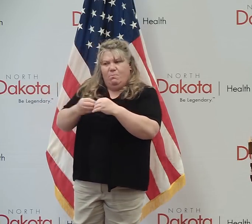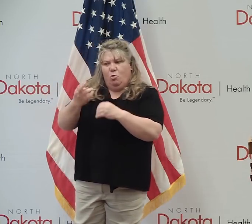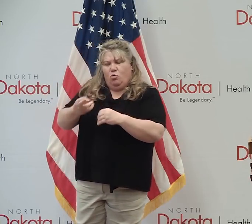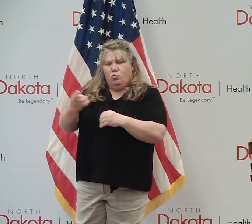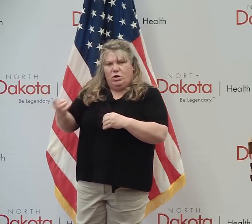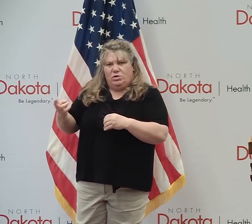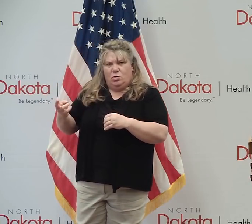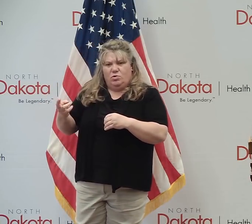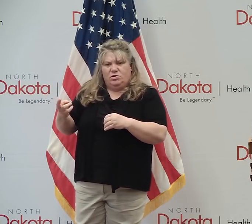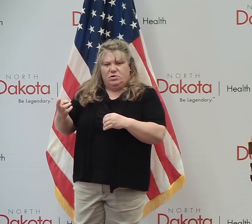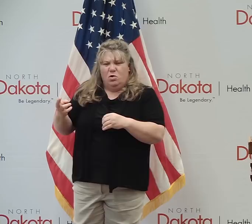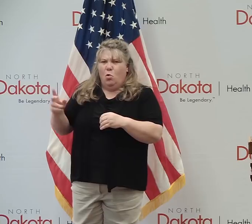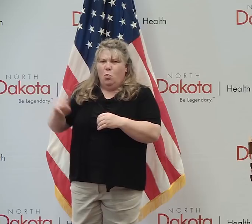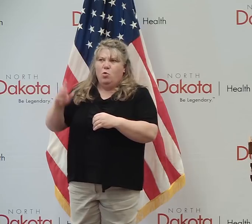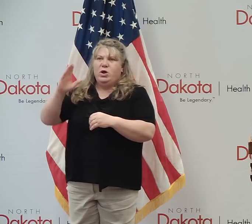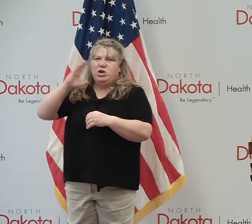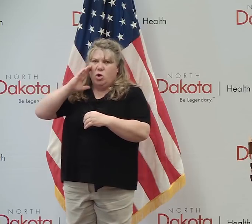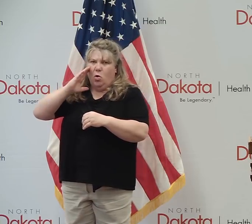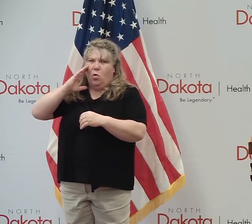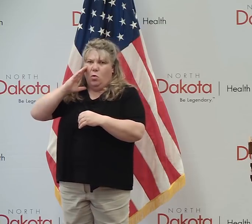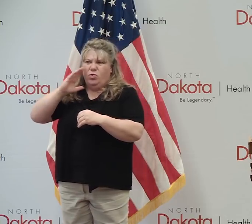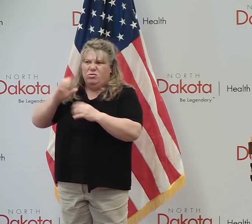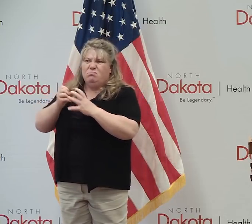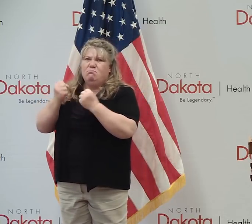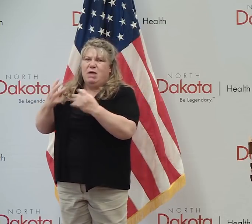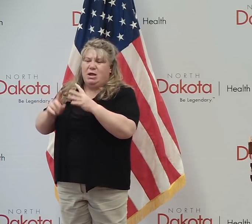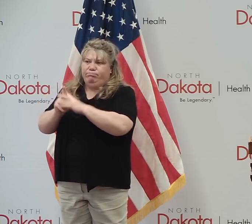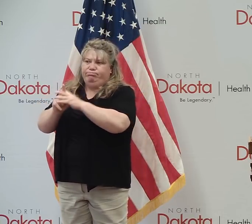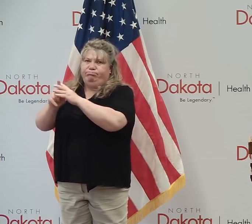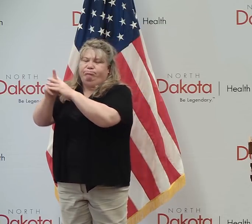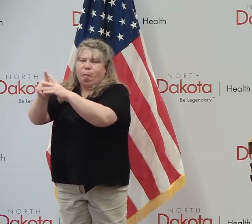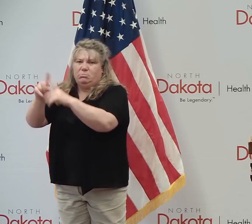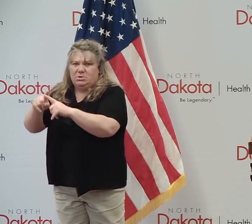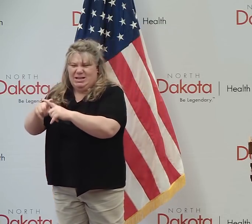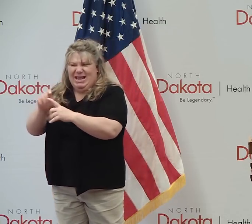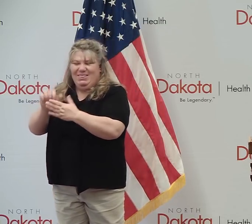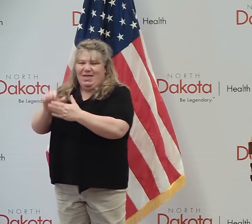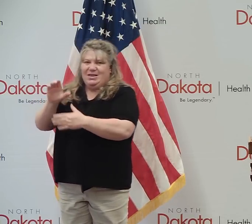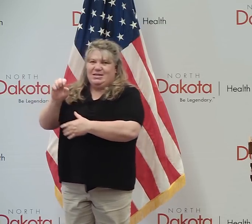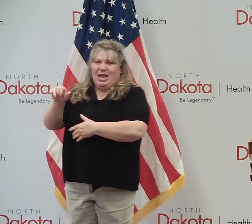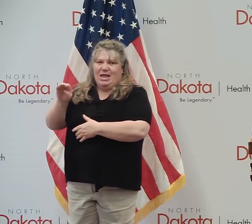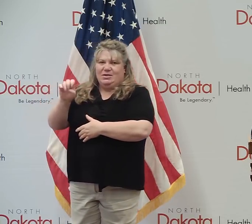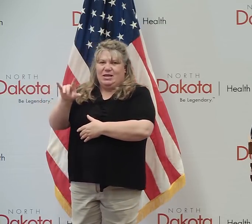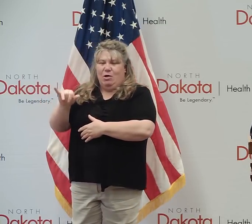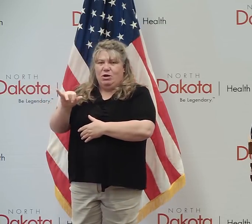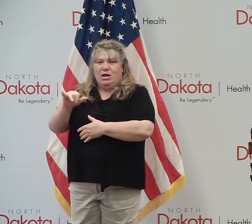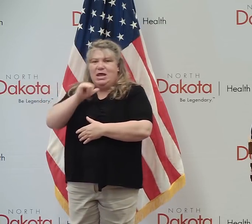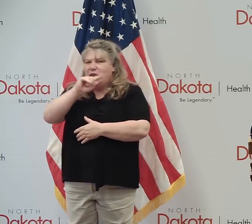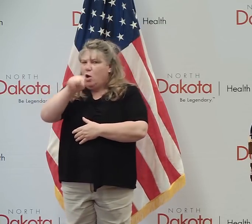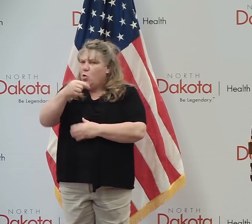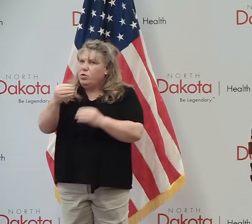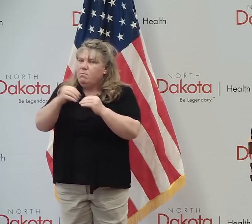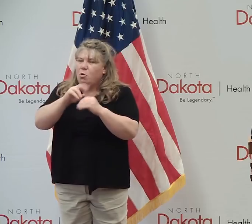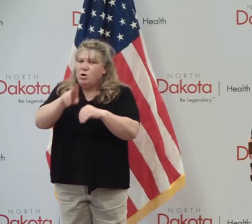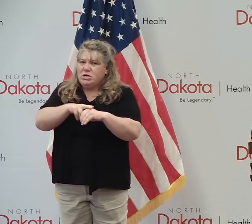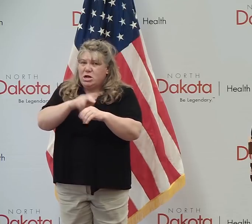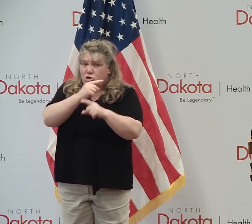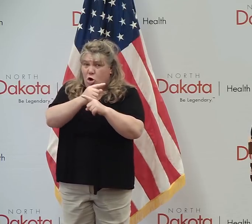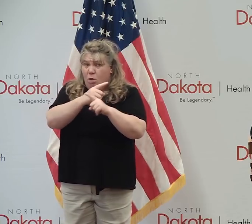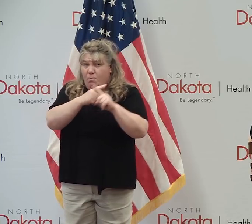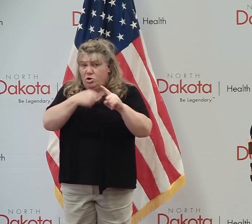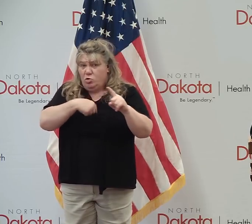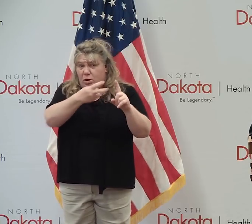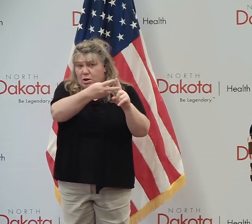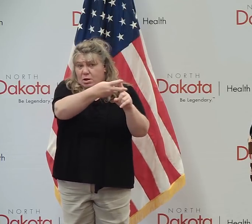that there's a bit of a fire burning, and that's in Cass County. And whether that's again, not just more National Guard, how do we take staff from